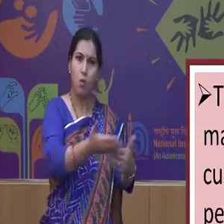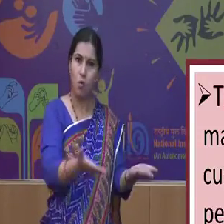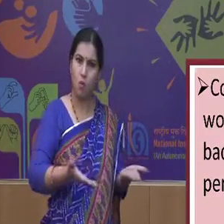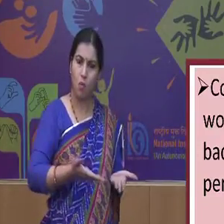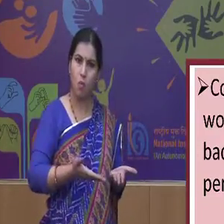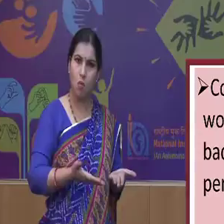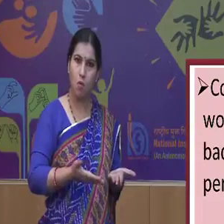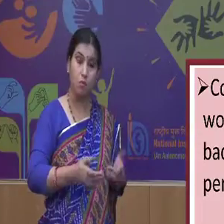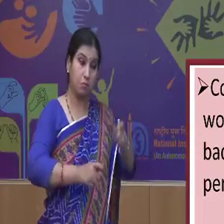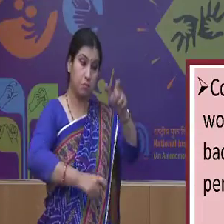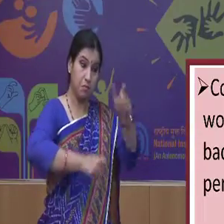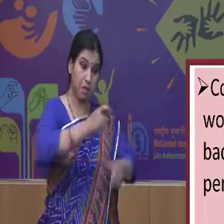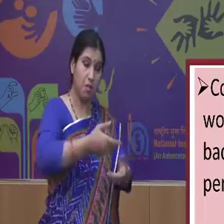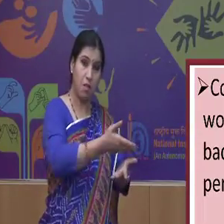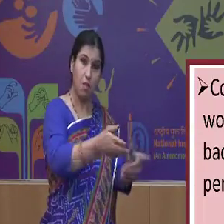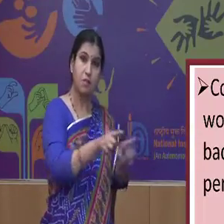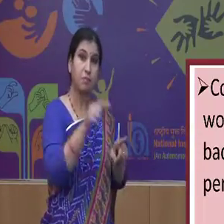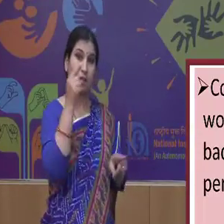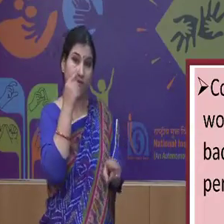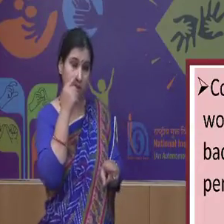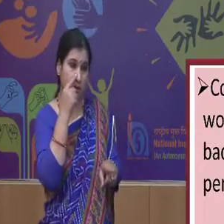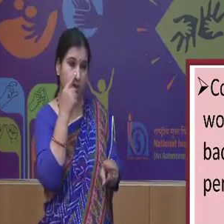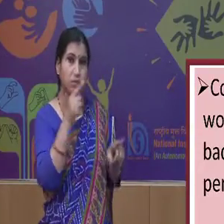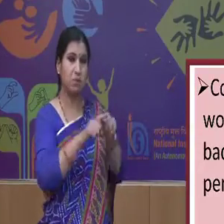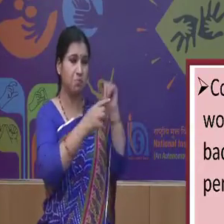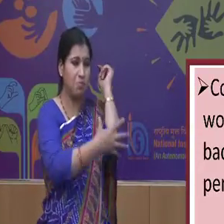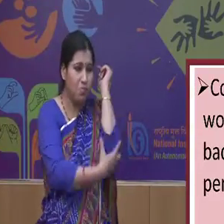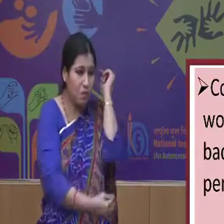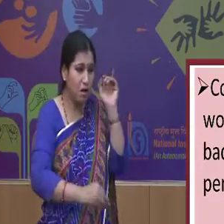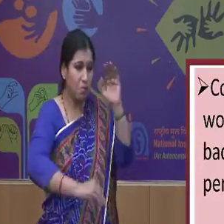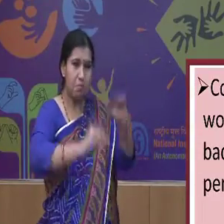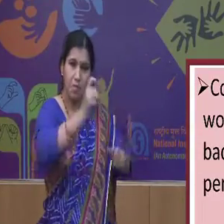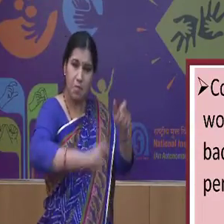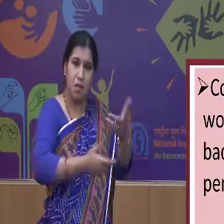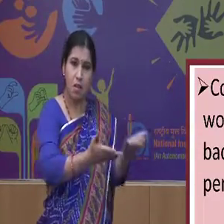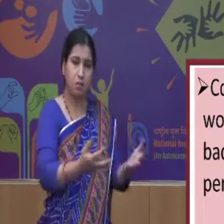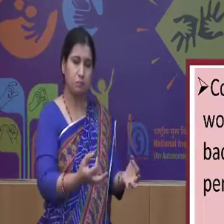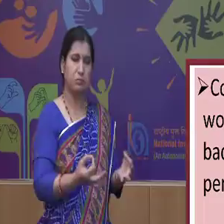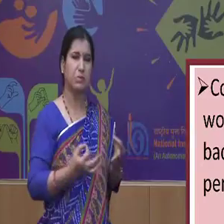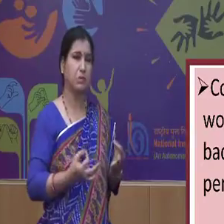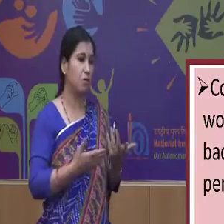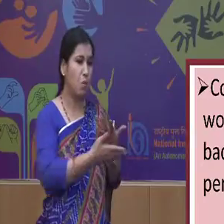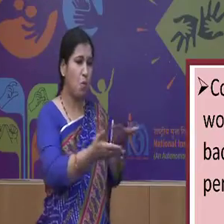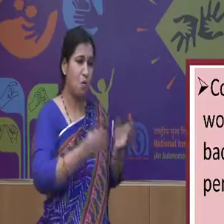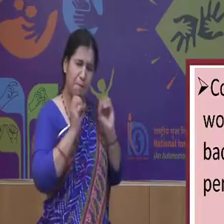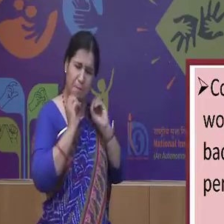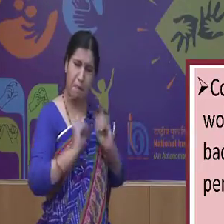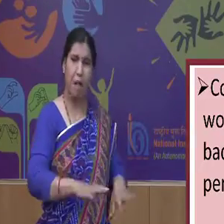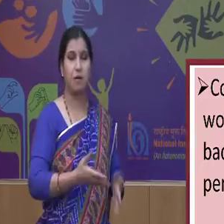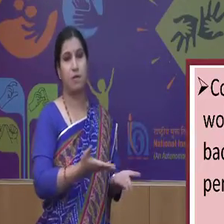The condition of women and low-class people was especially bad.